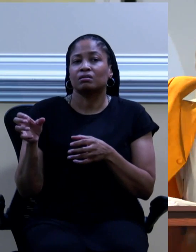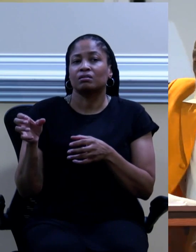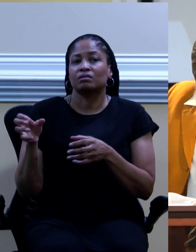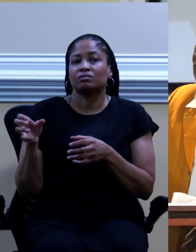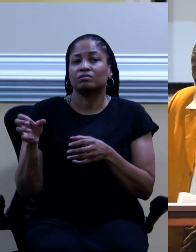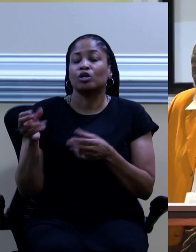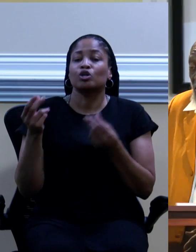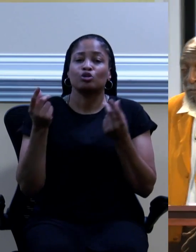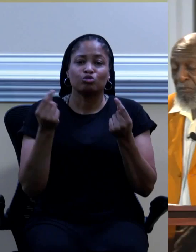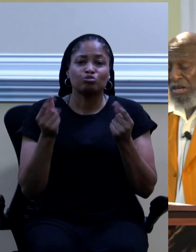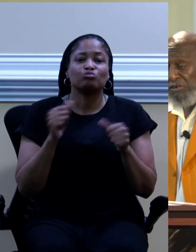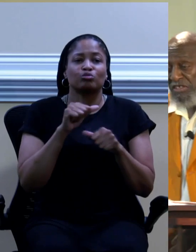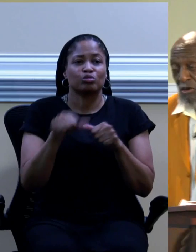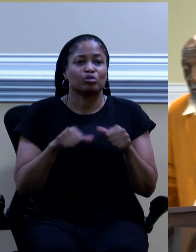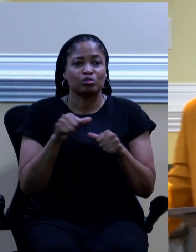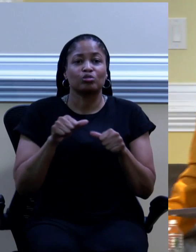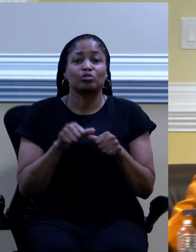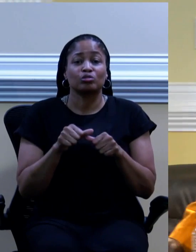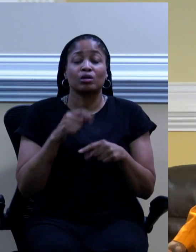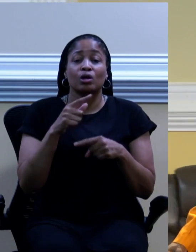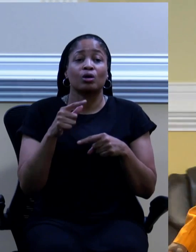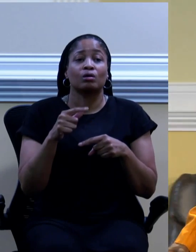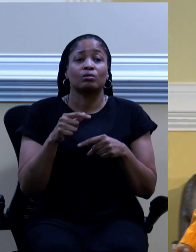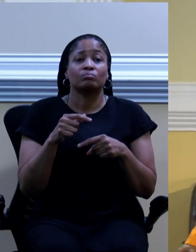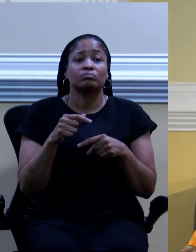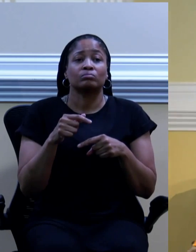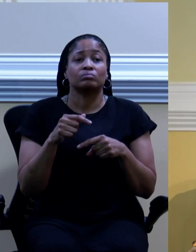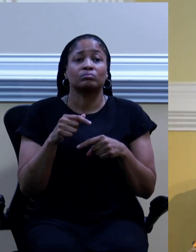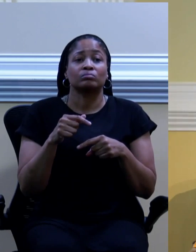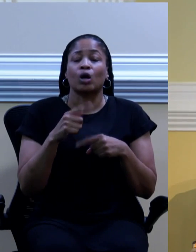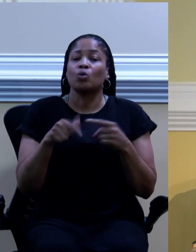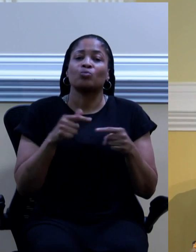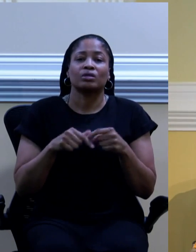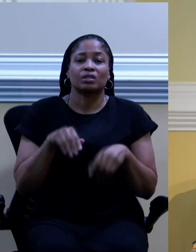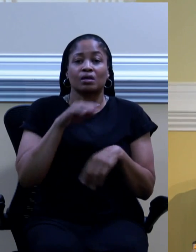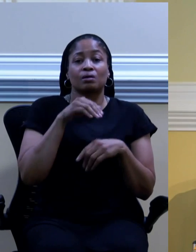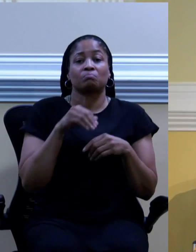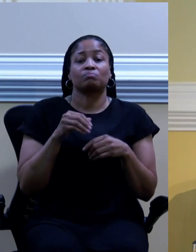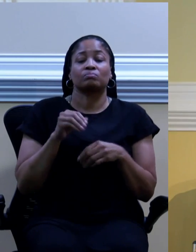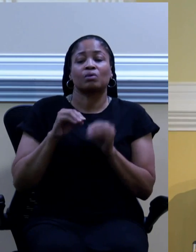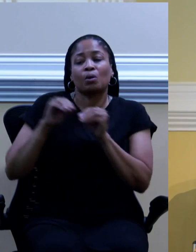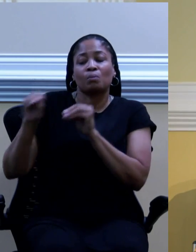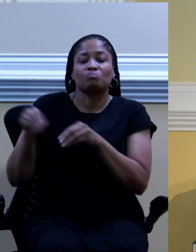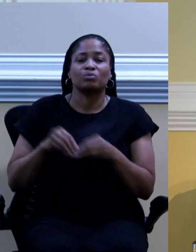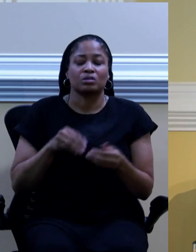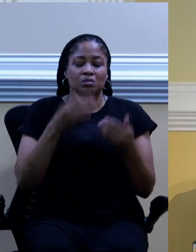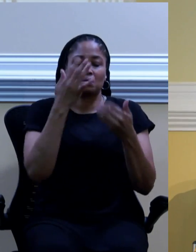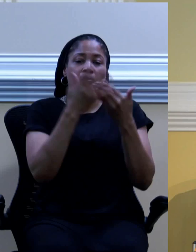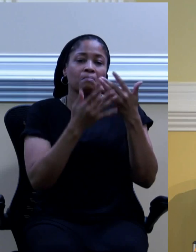doorposts, blood over the doorposts in Egypt. All of them. Because they kept the law.